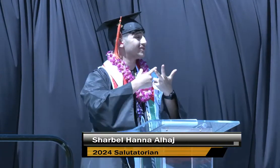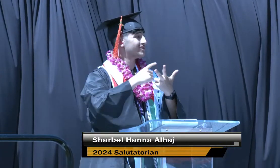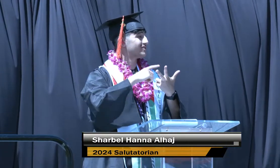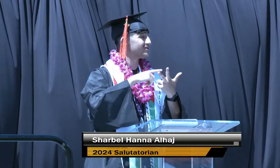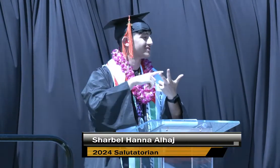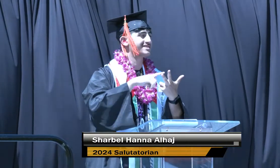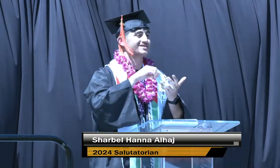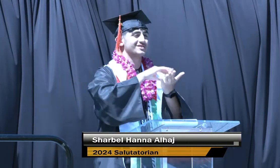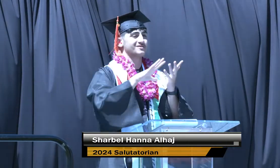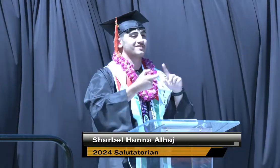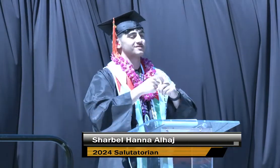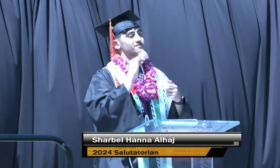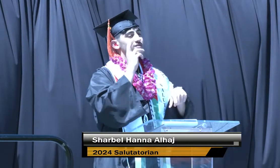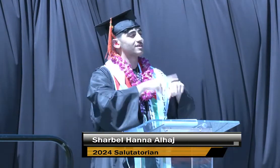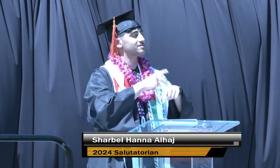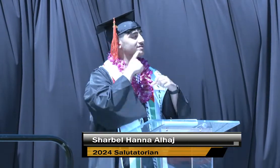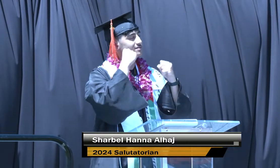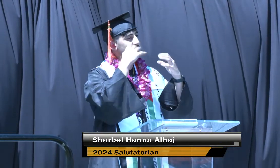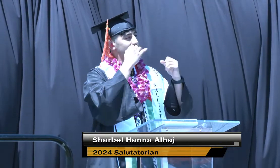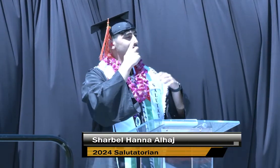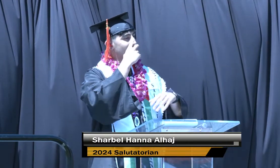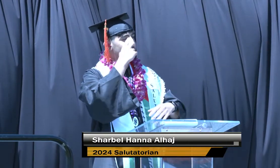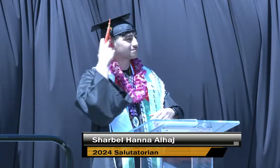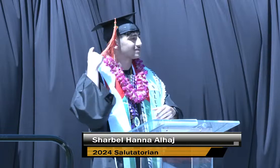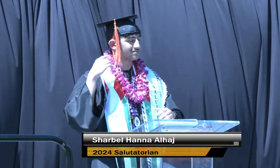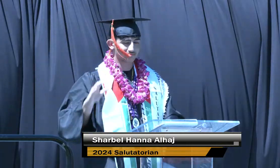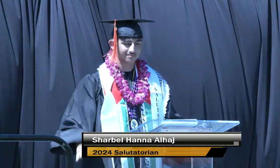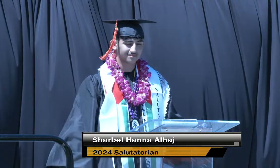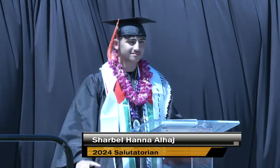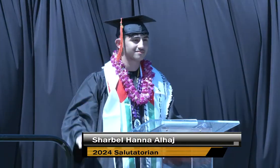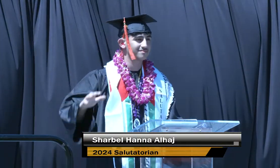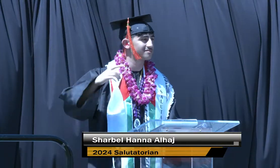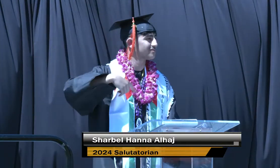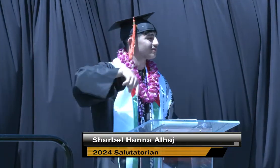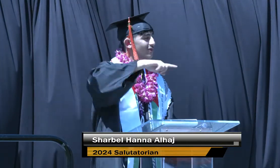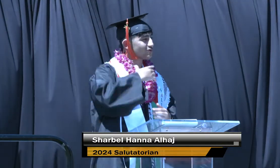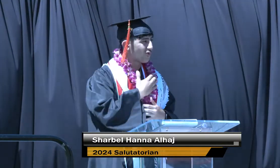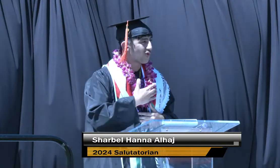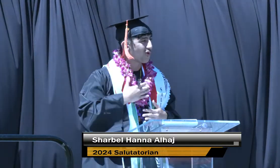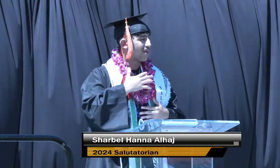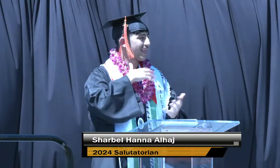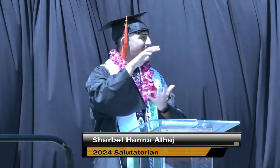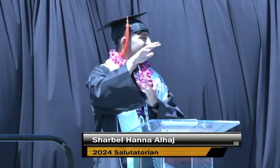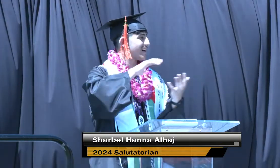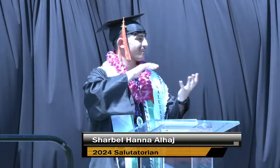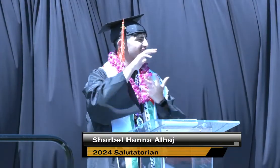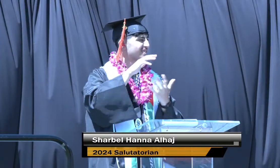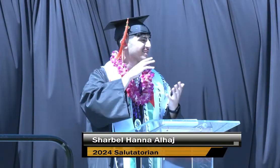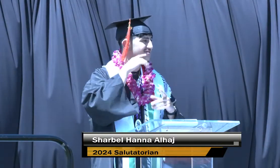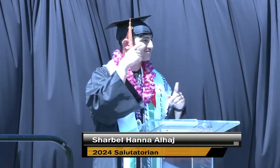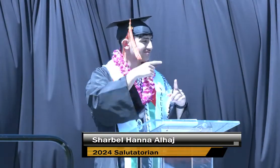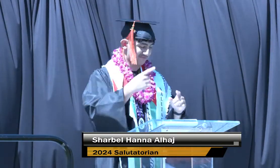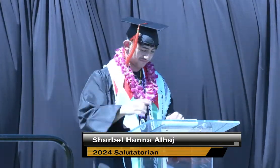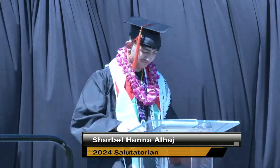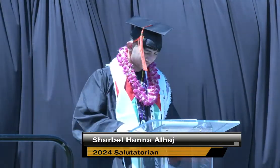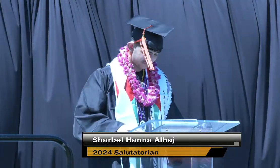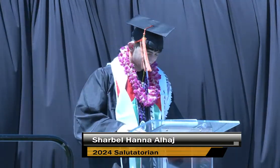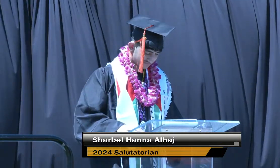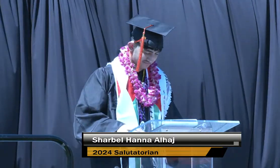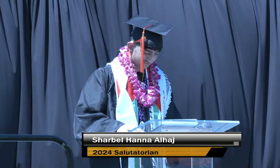could thrive and mature. And I think that we all have memories of how much we enjoyed our time